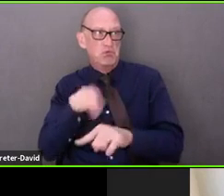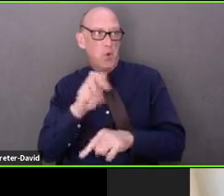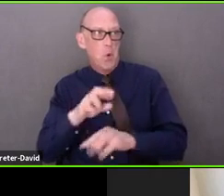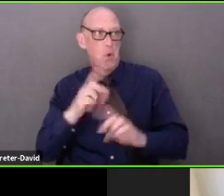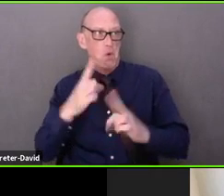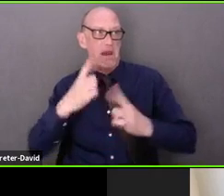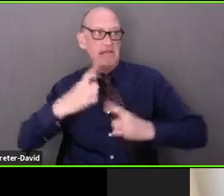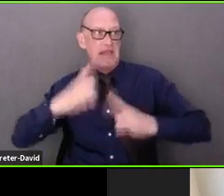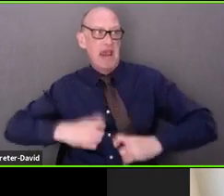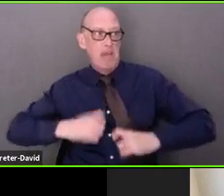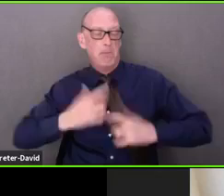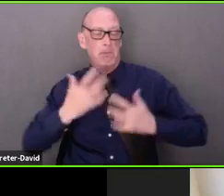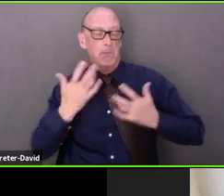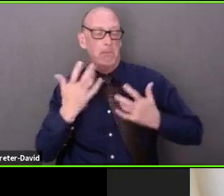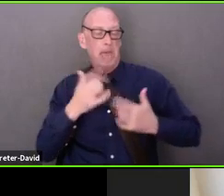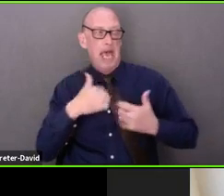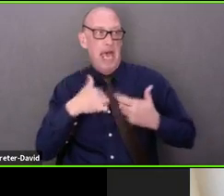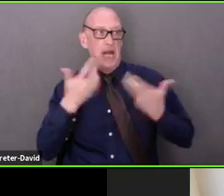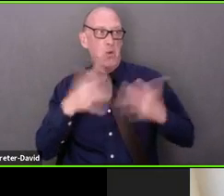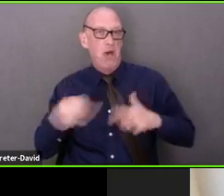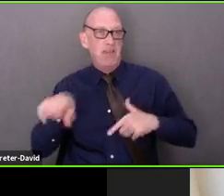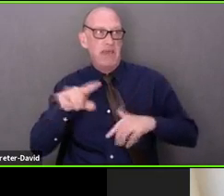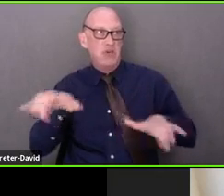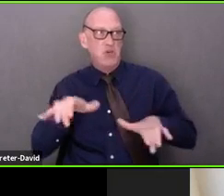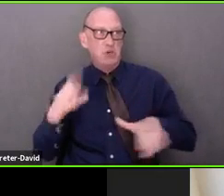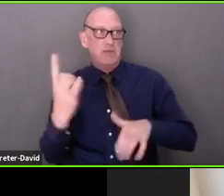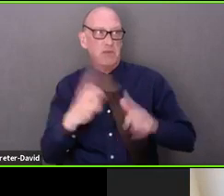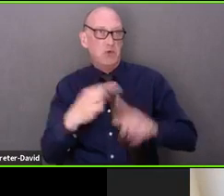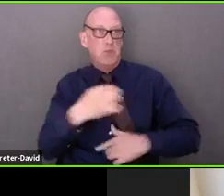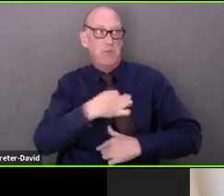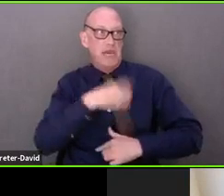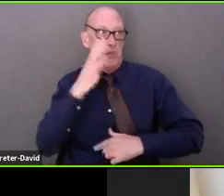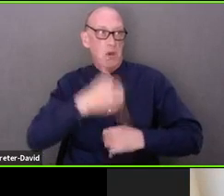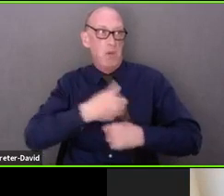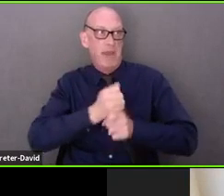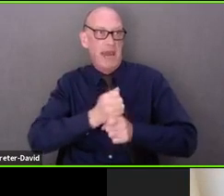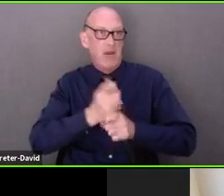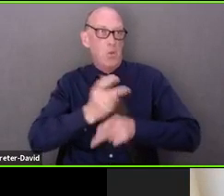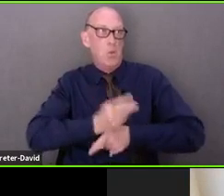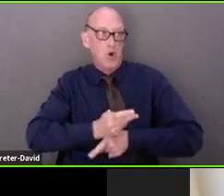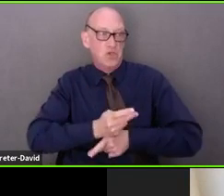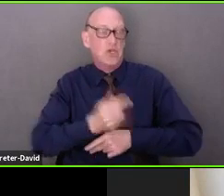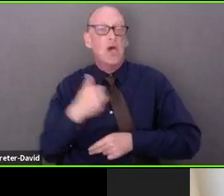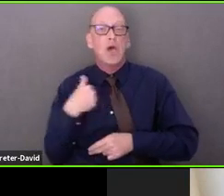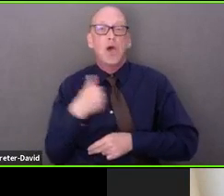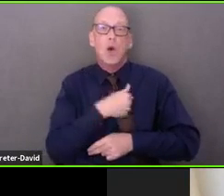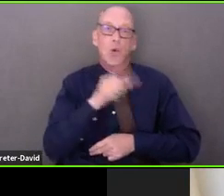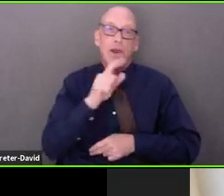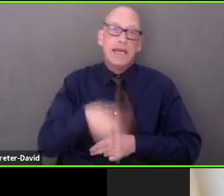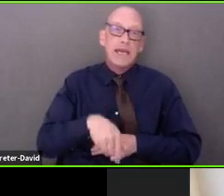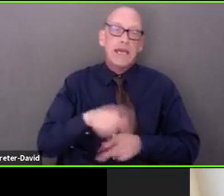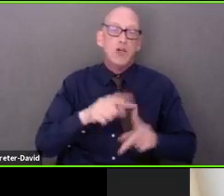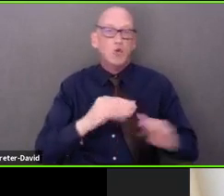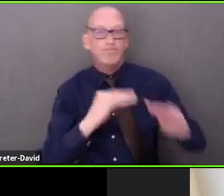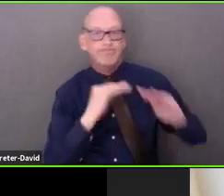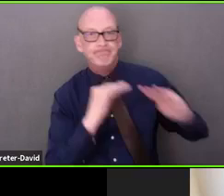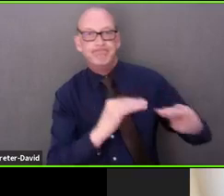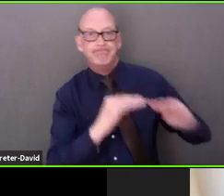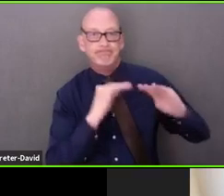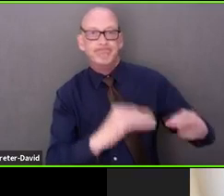examination. I don't want them to do something to me that's going to make something worse. And so we've got to distill and debunk those